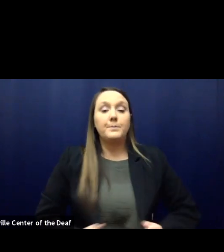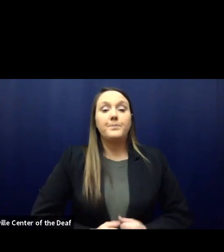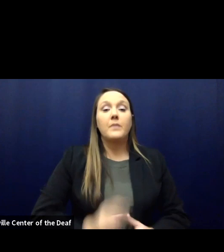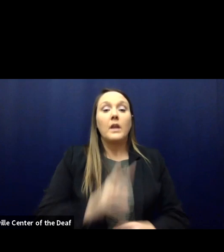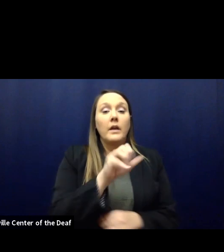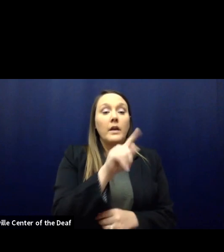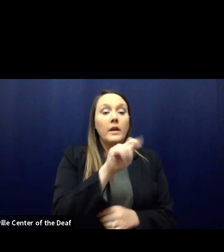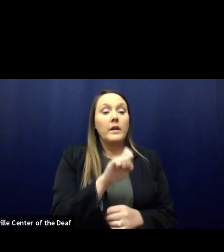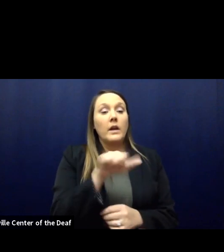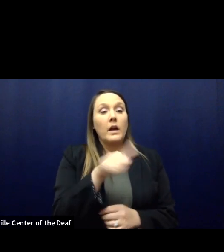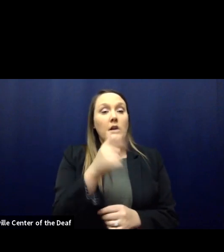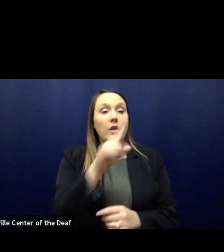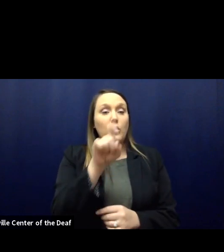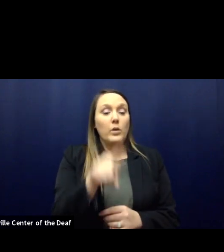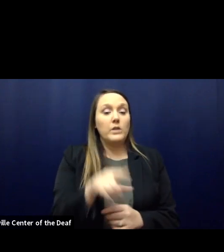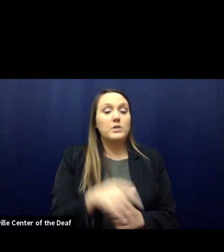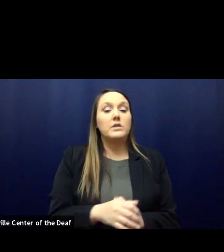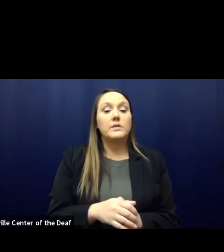WATE has another question.